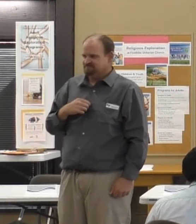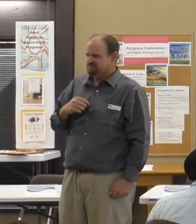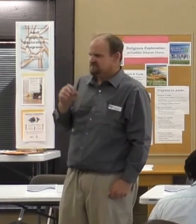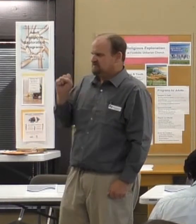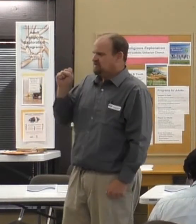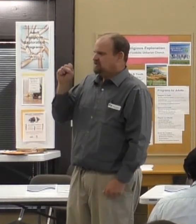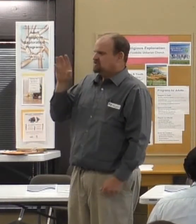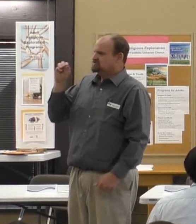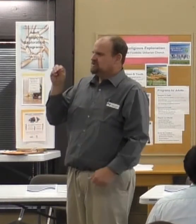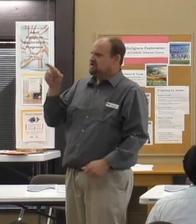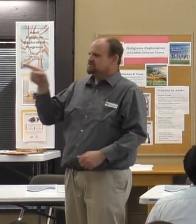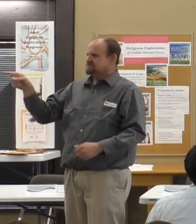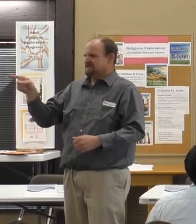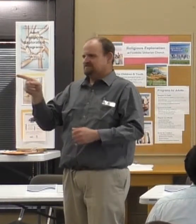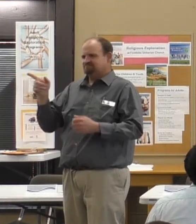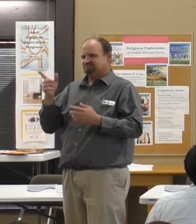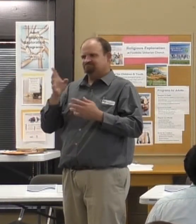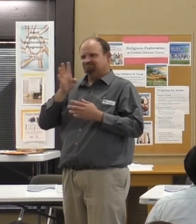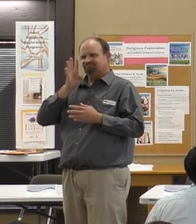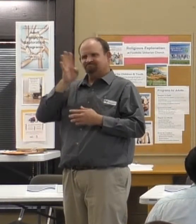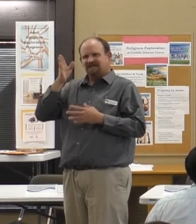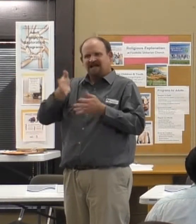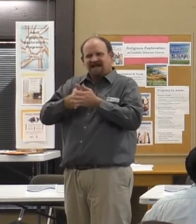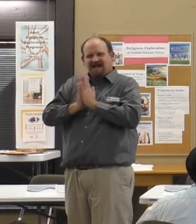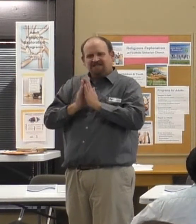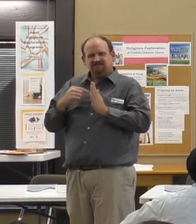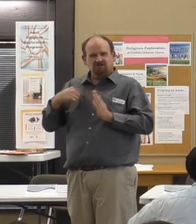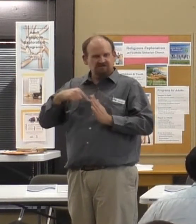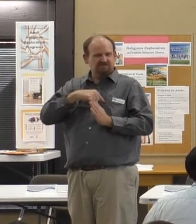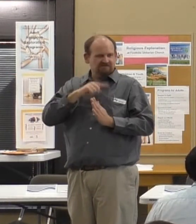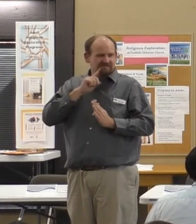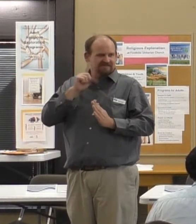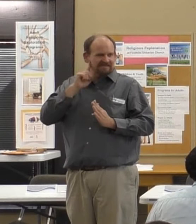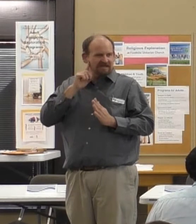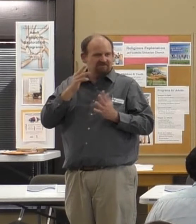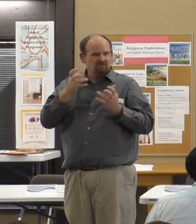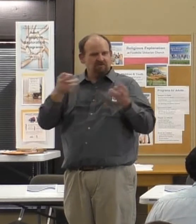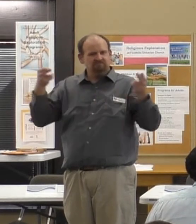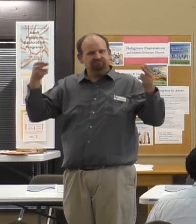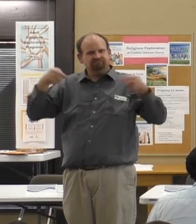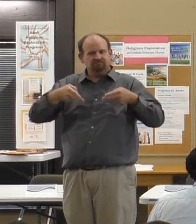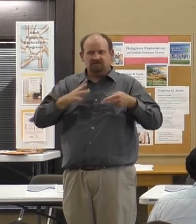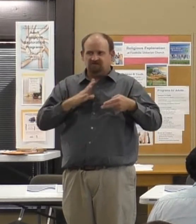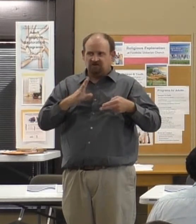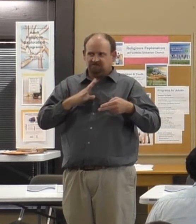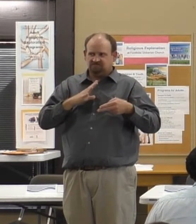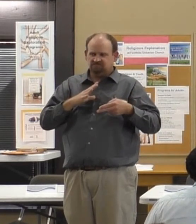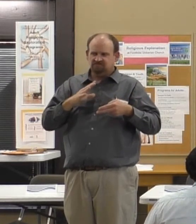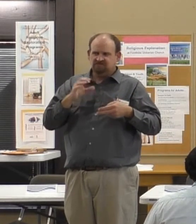disabilities in general. Because there has been difficulty receiving services in the past.